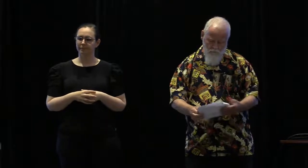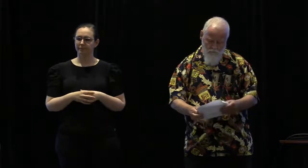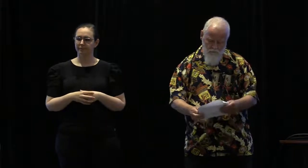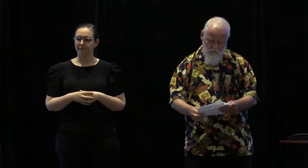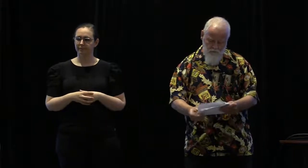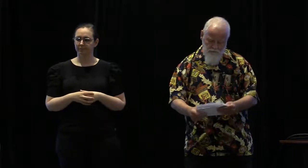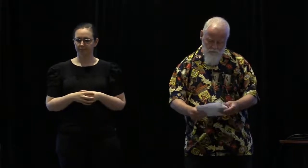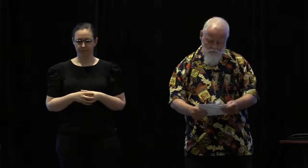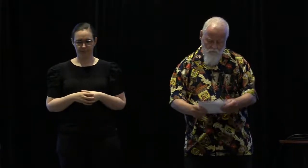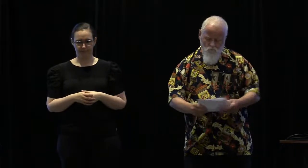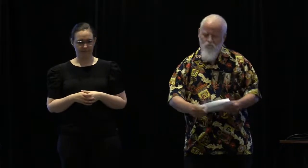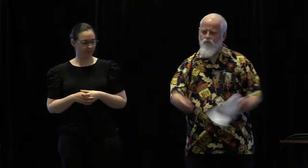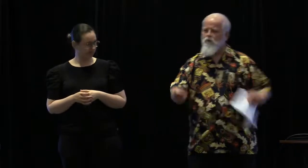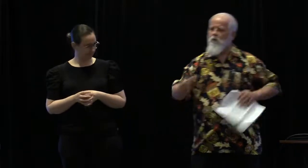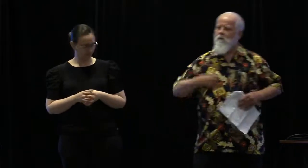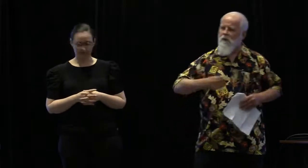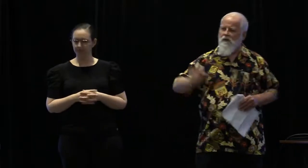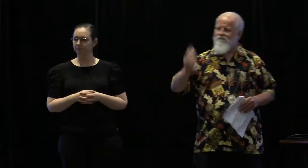Center as well.